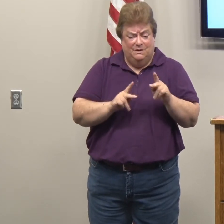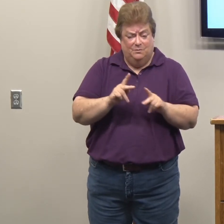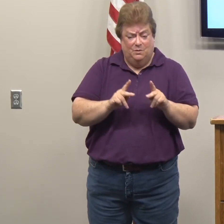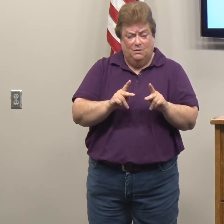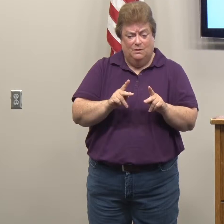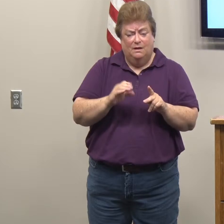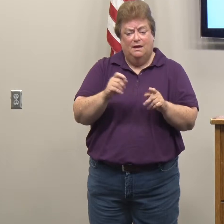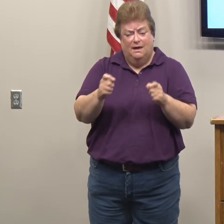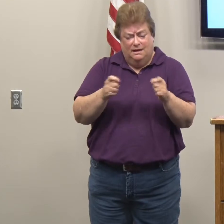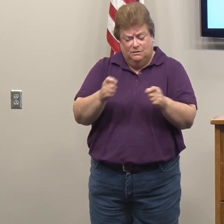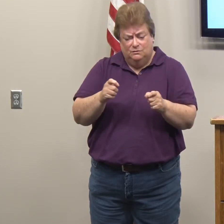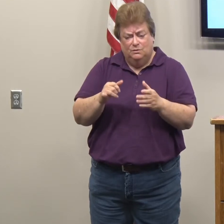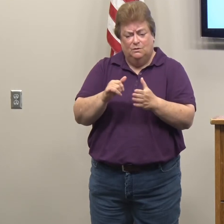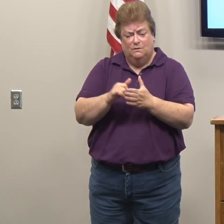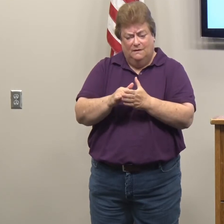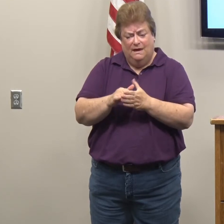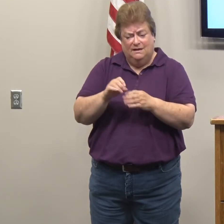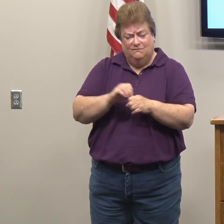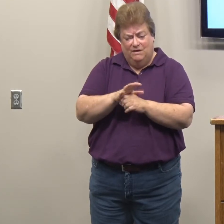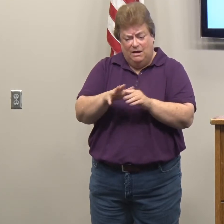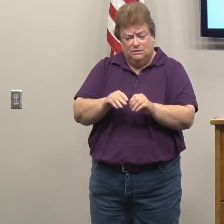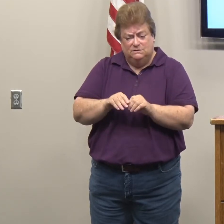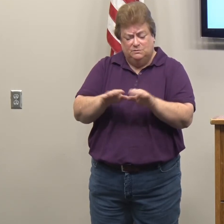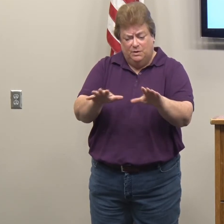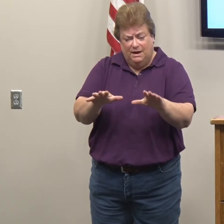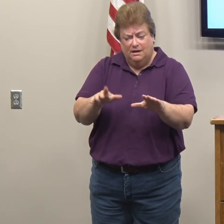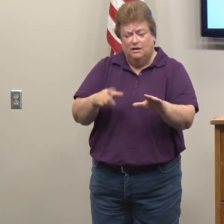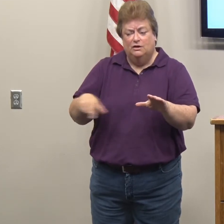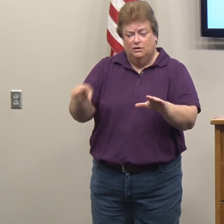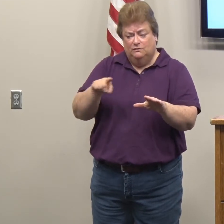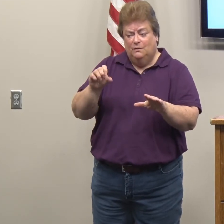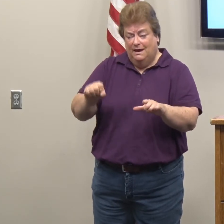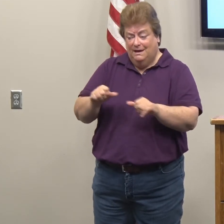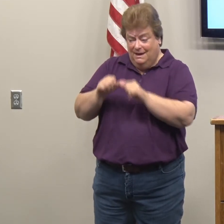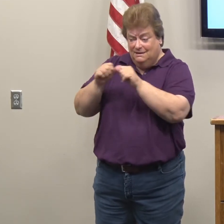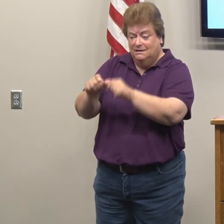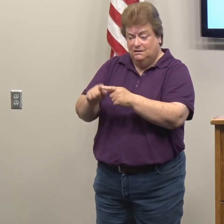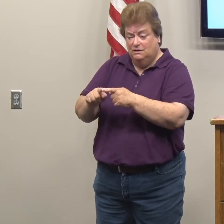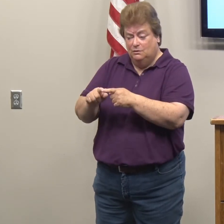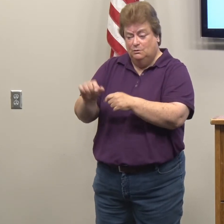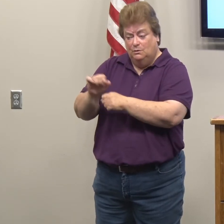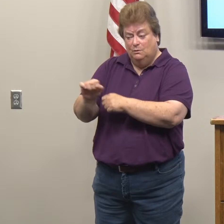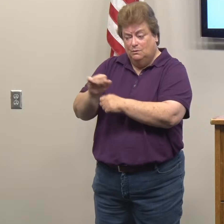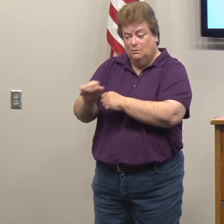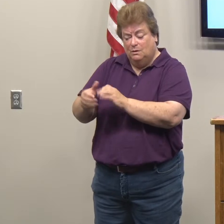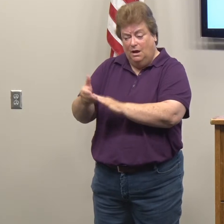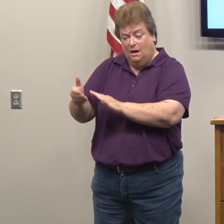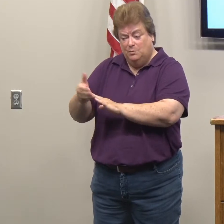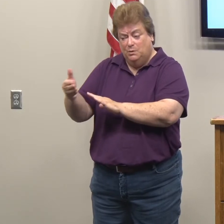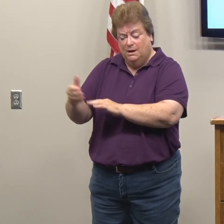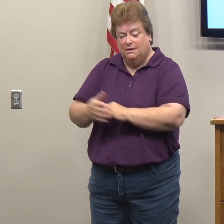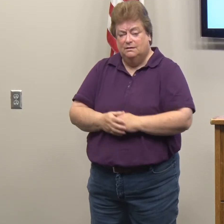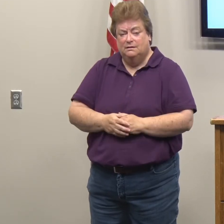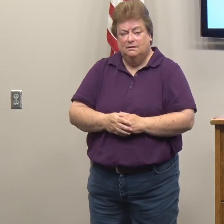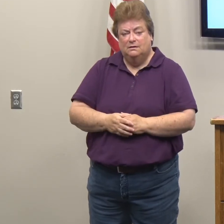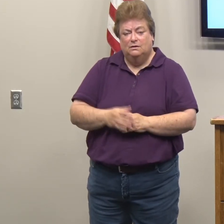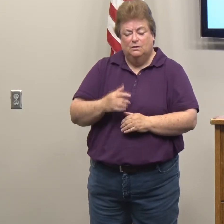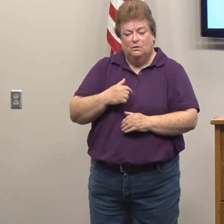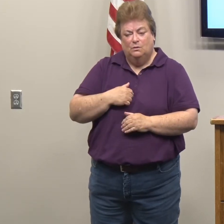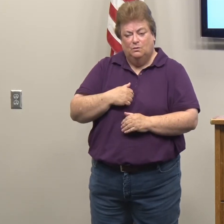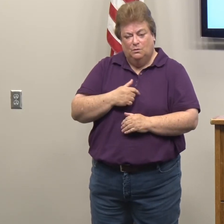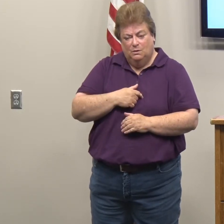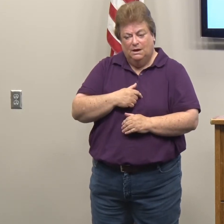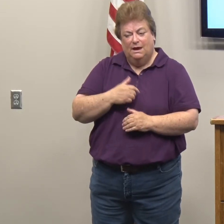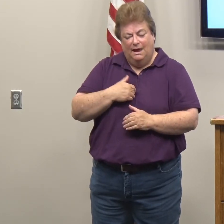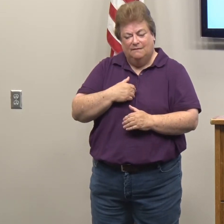and control the spread of the virus so that they can continue to operate. So we have great hope that moving forward, we'll be able to